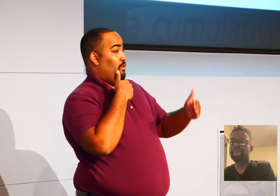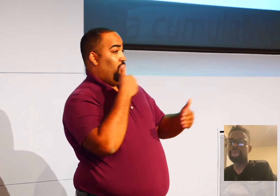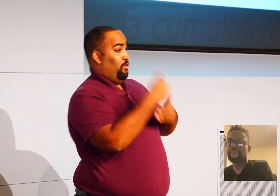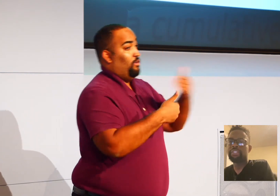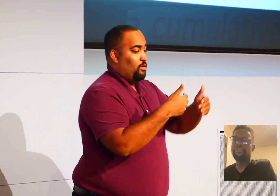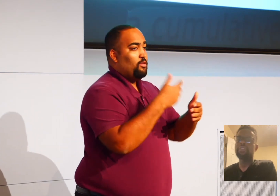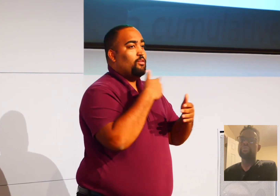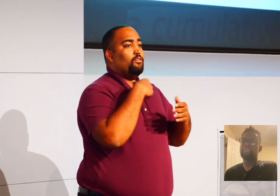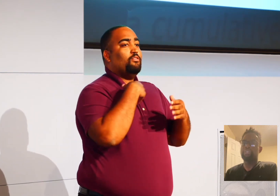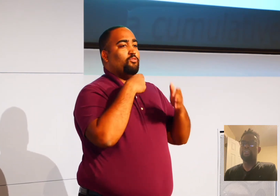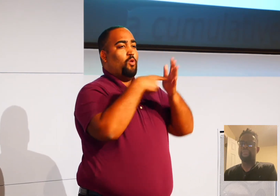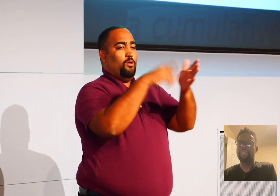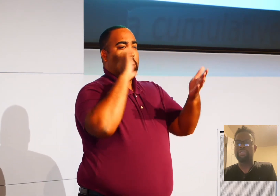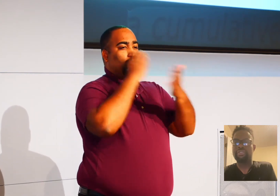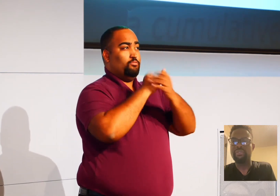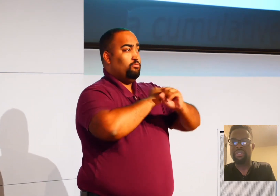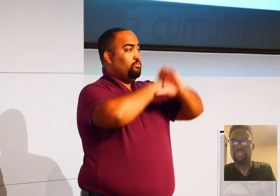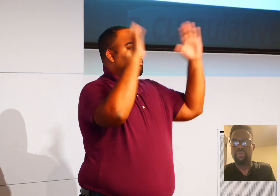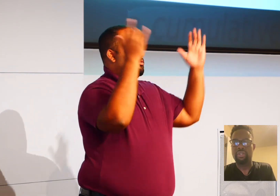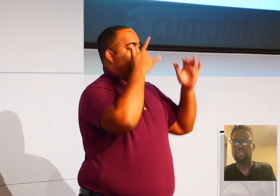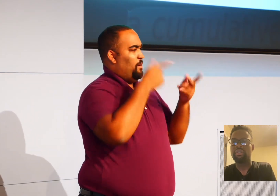which eventually affects your students as well.